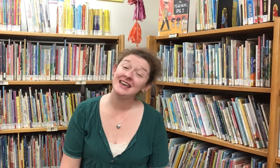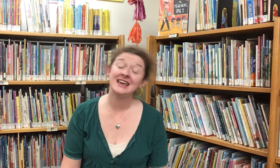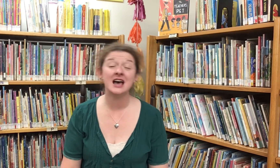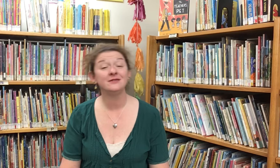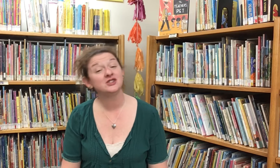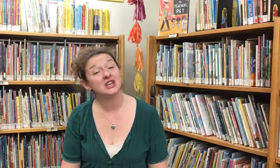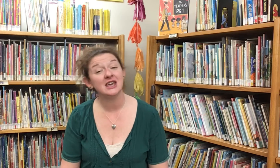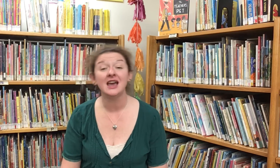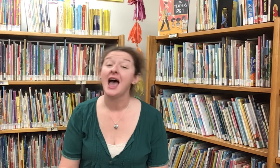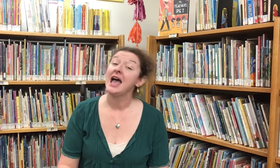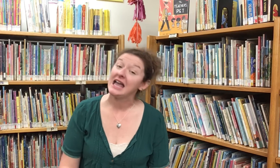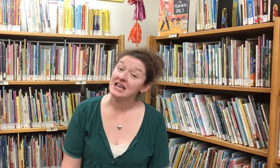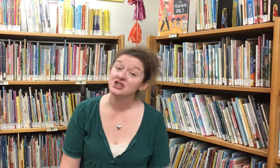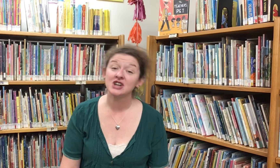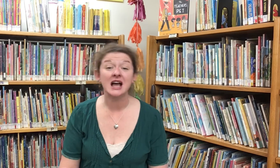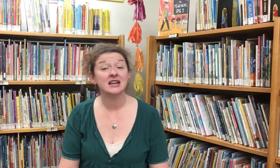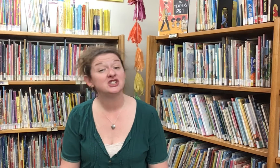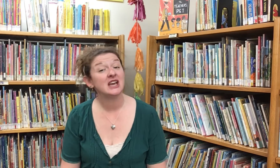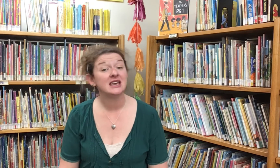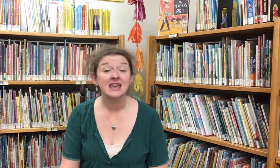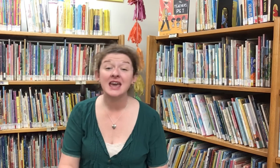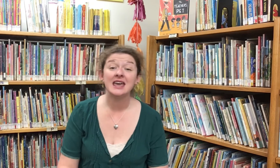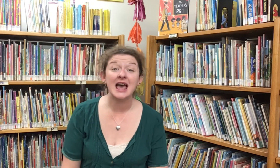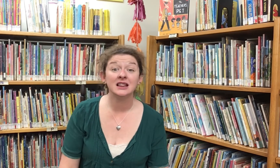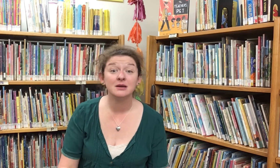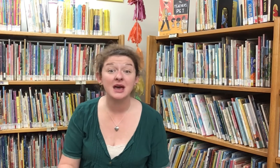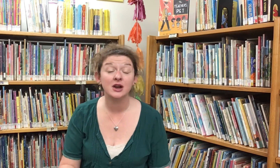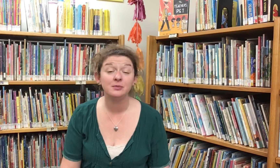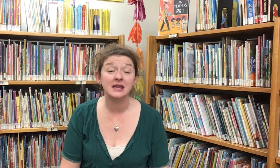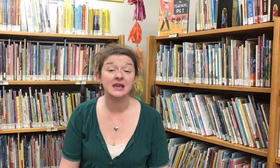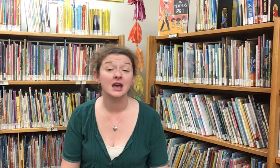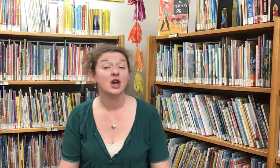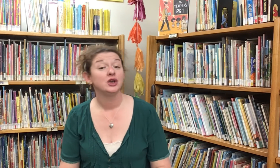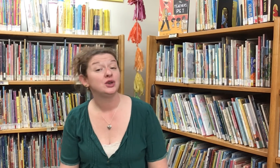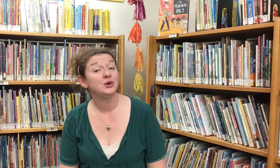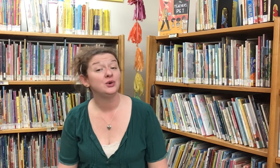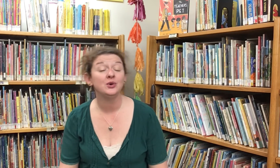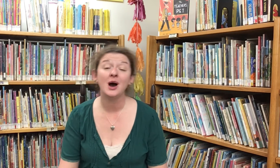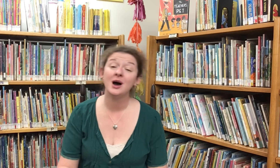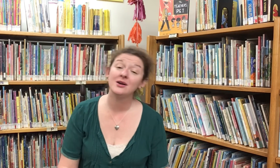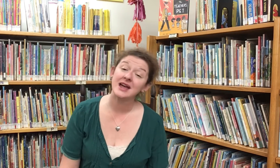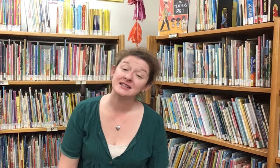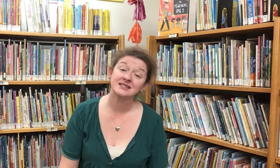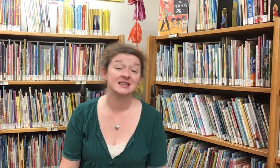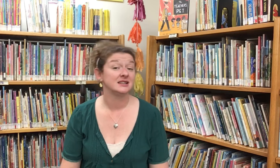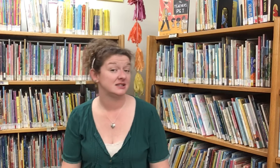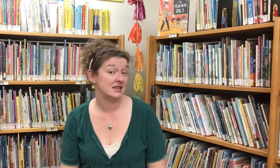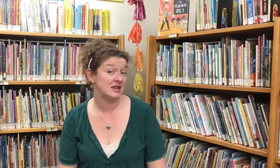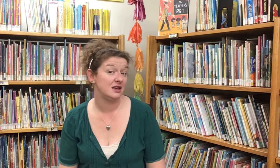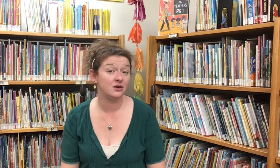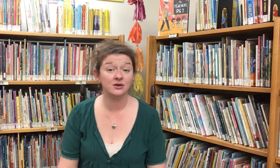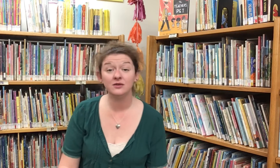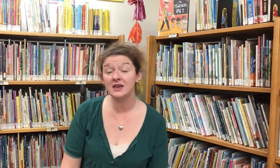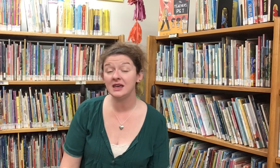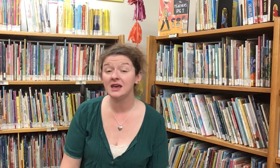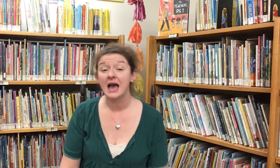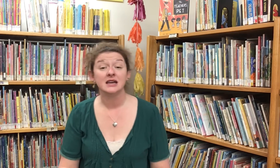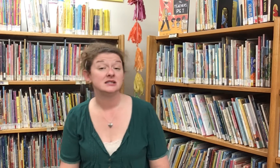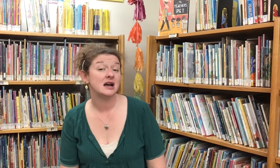F, G, H, I, J, K, L, M, N, O, P, Q, R, S, T, U, V,